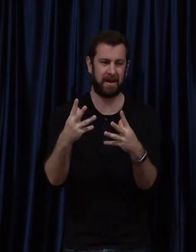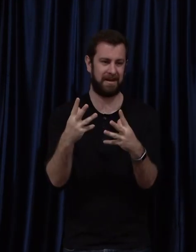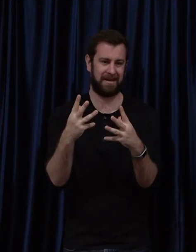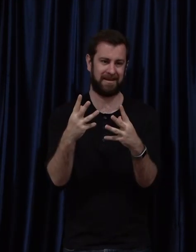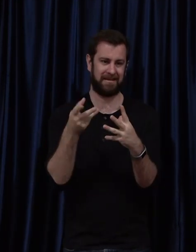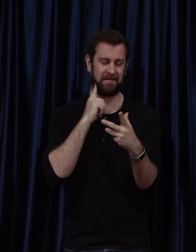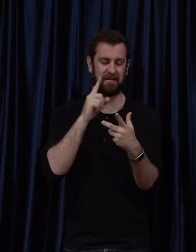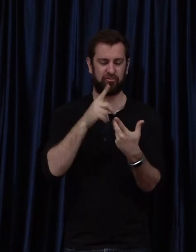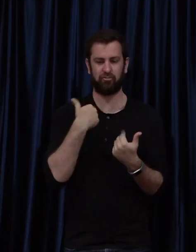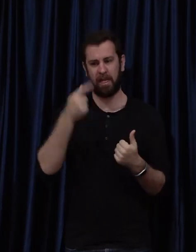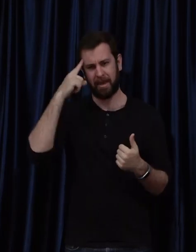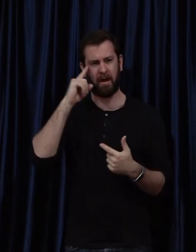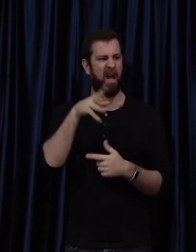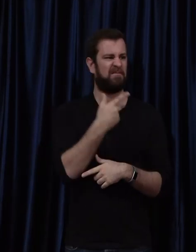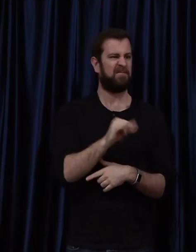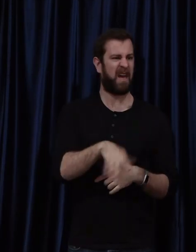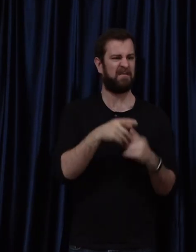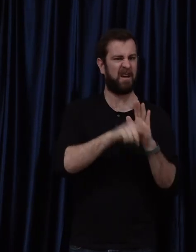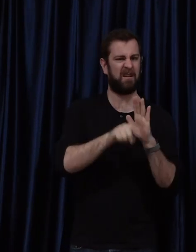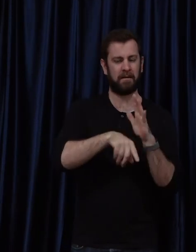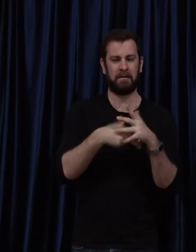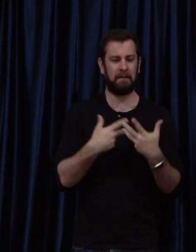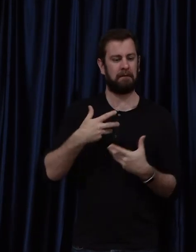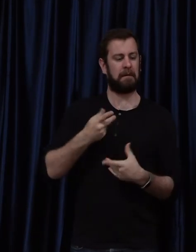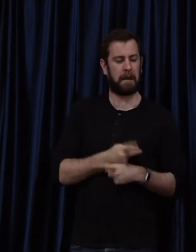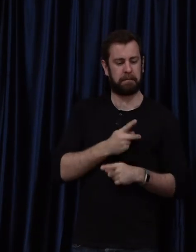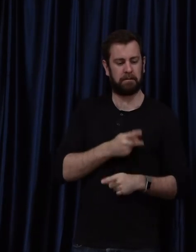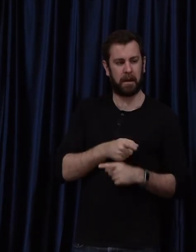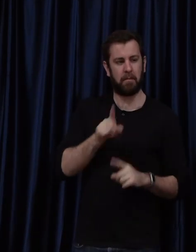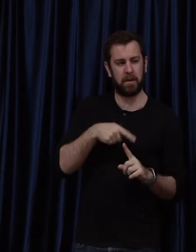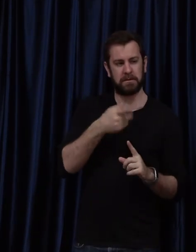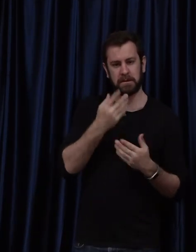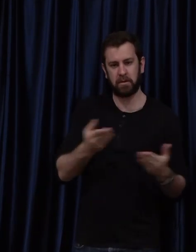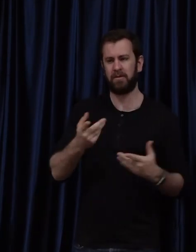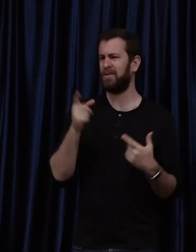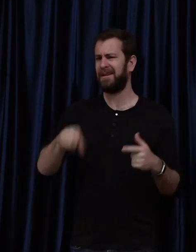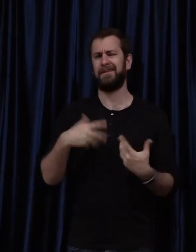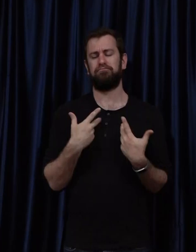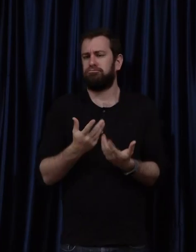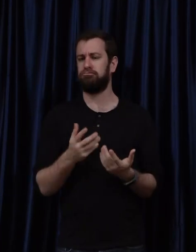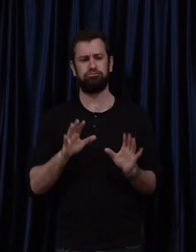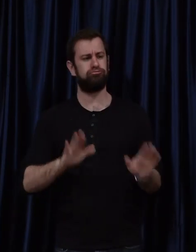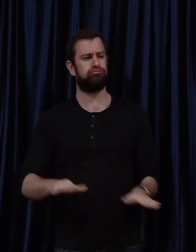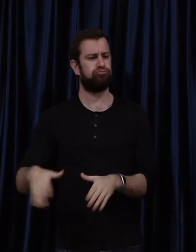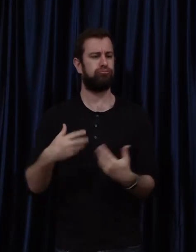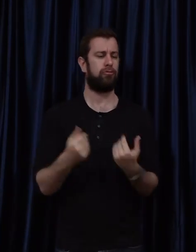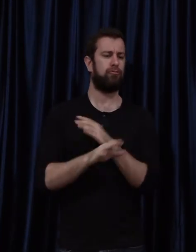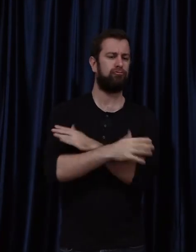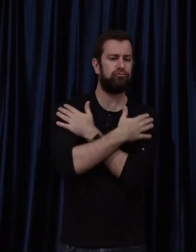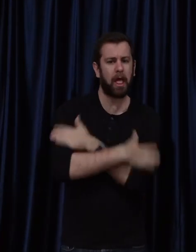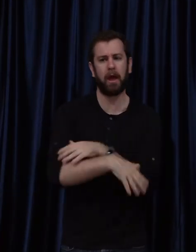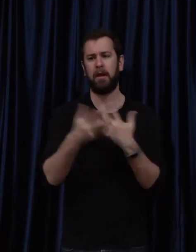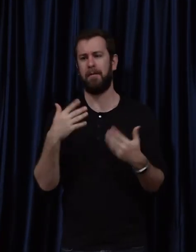we giving off this negative energy. We need to become light, we need to become relaxed, we need to be happy, we need to empower, we need